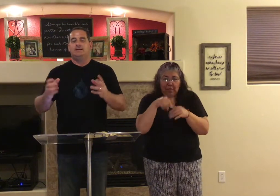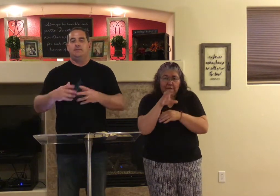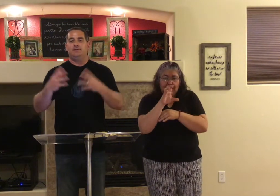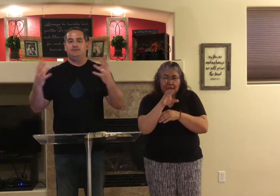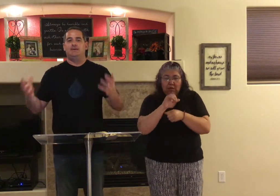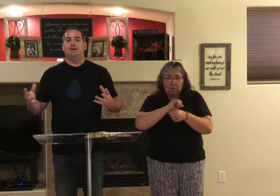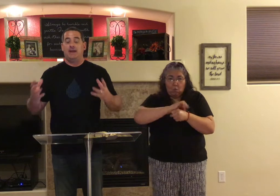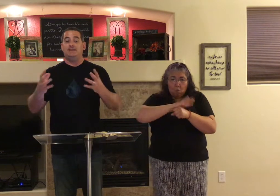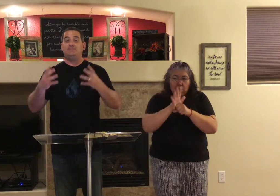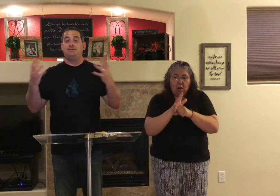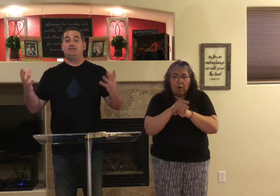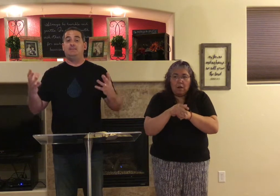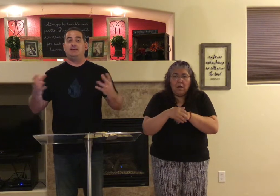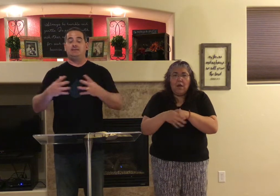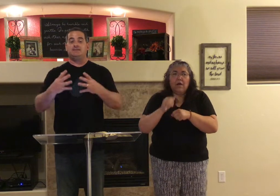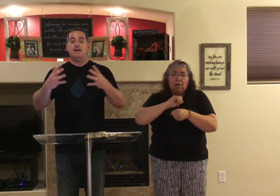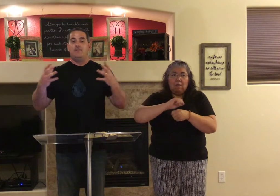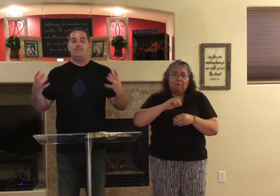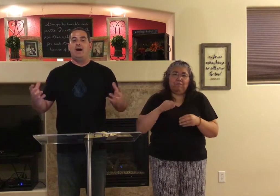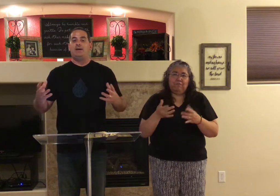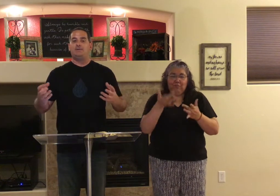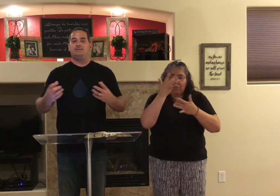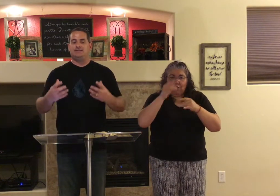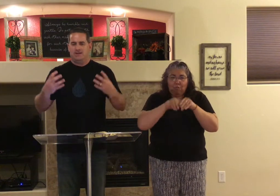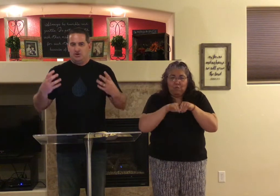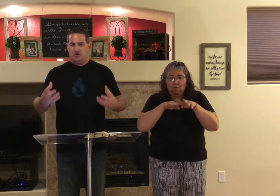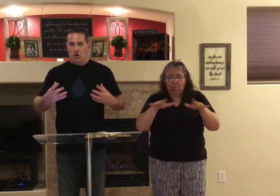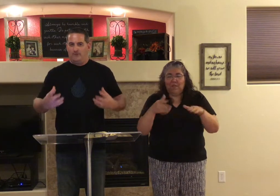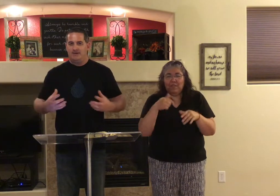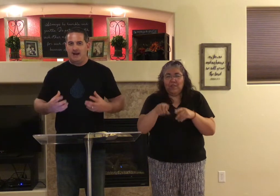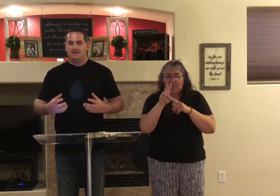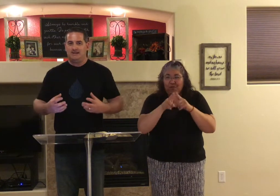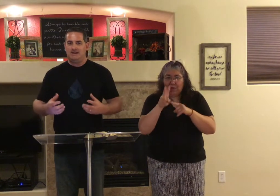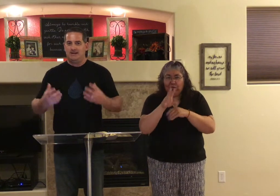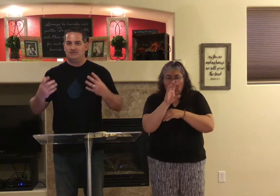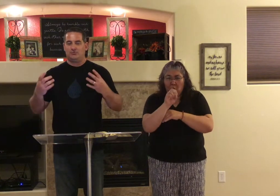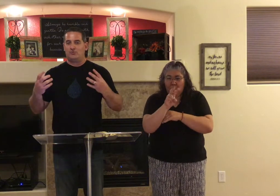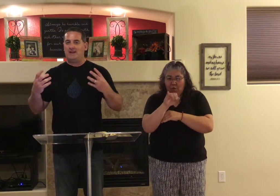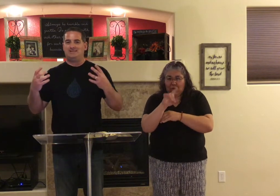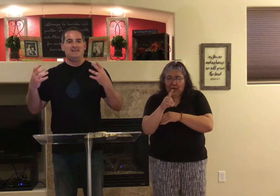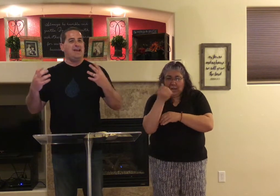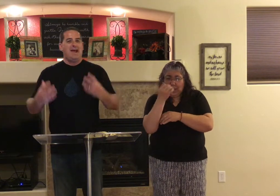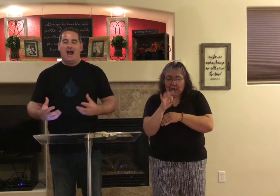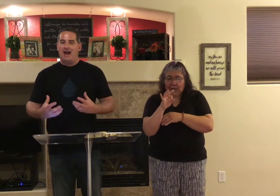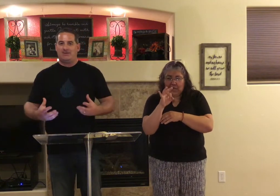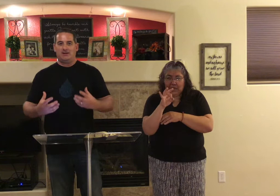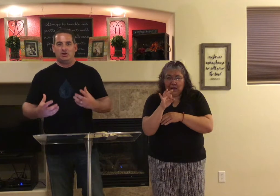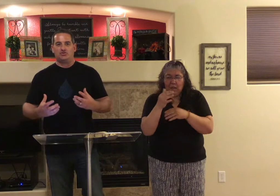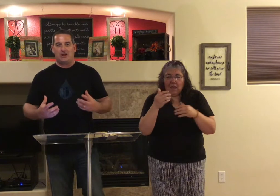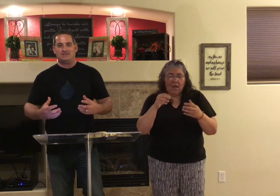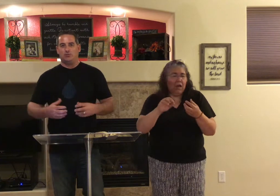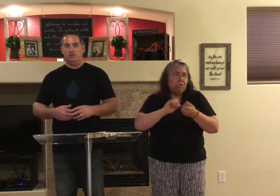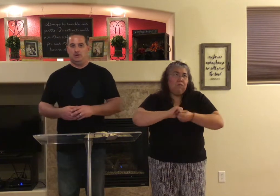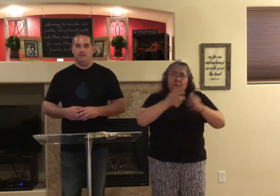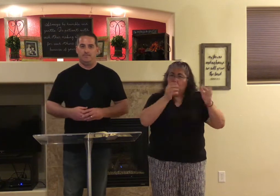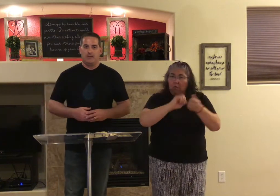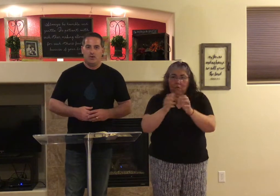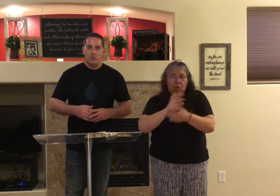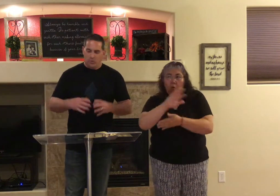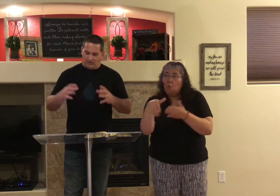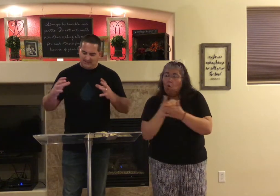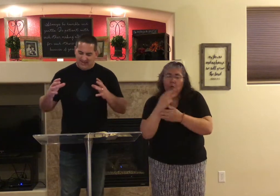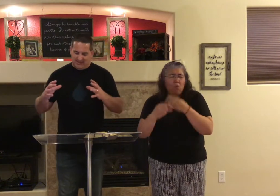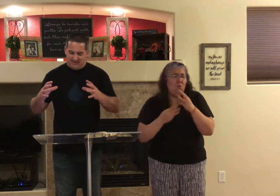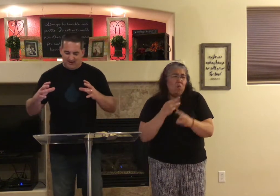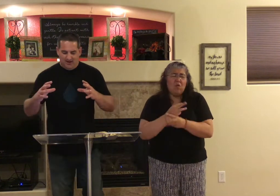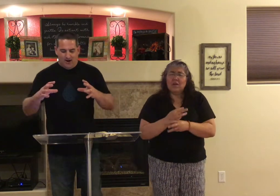coronavirus a pandemic. And this pandemic, this virus, this COVID-19 is raising havoc across the world.